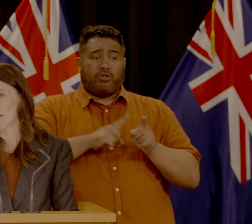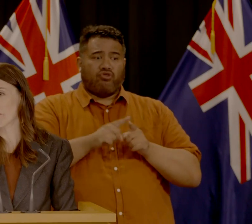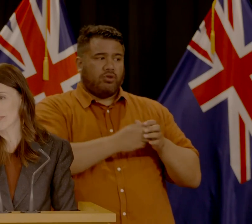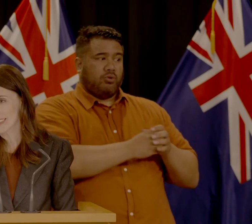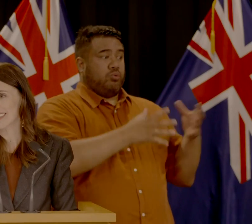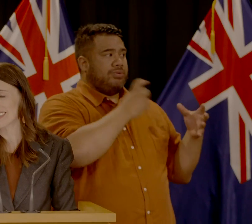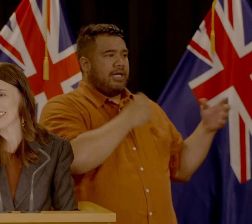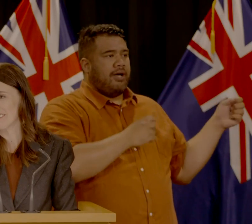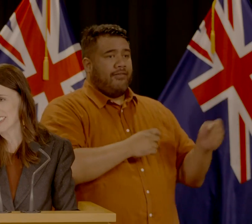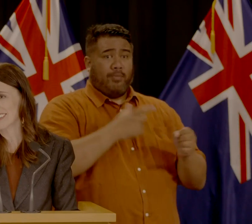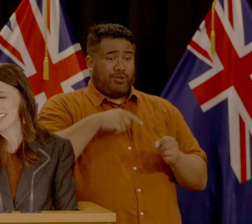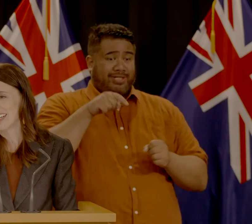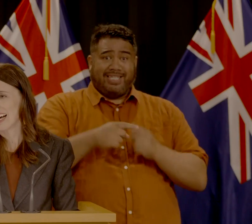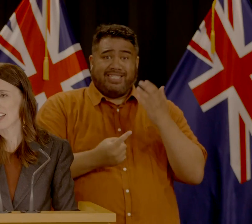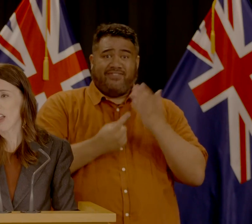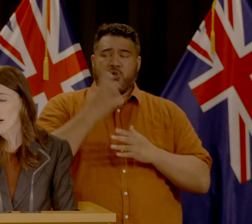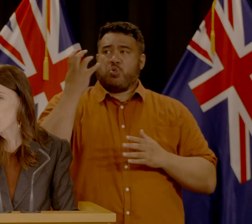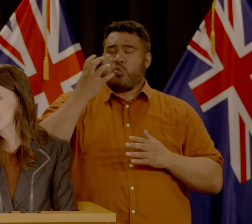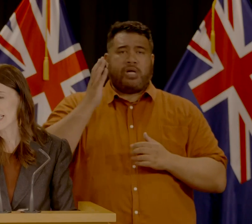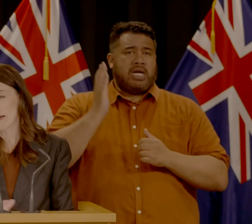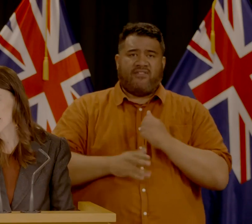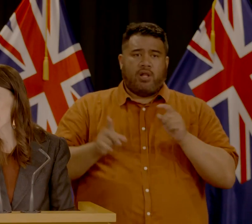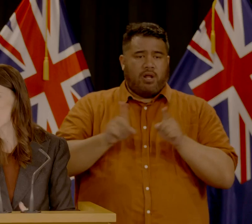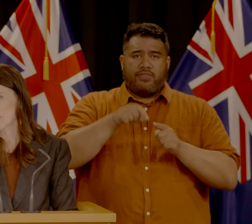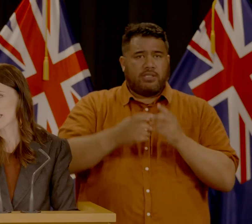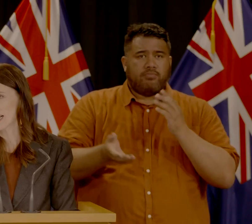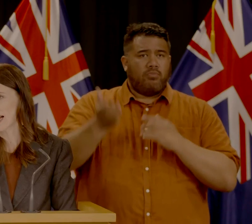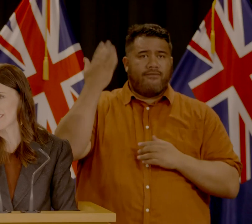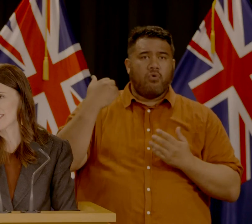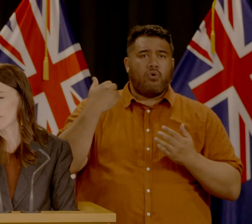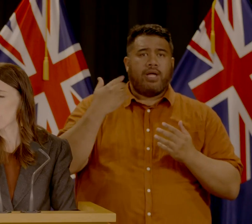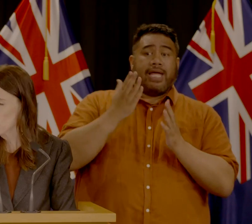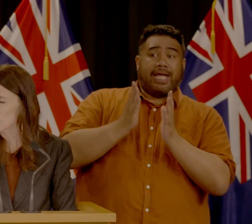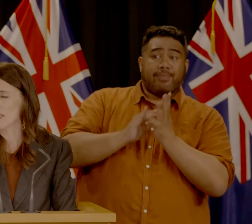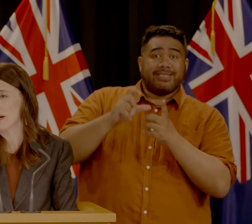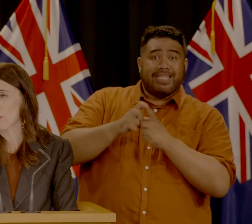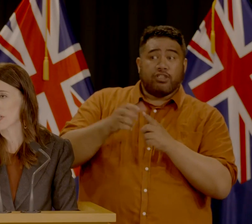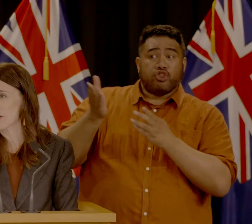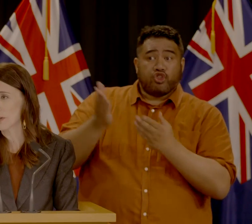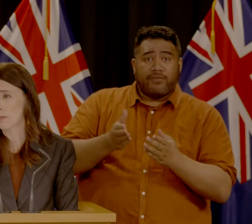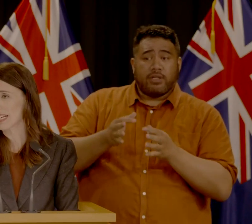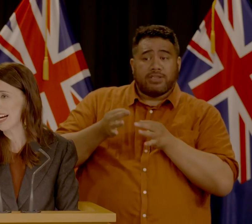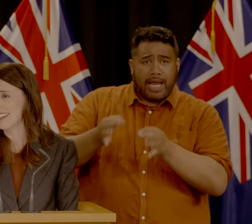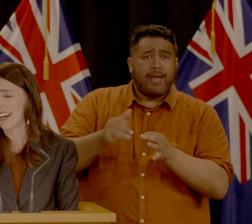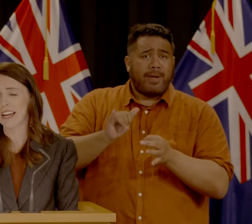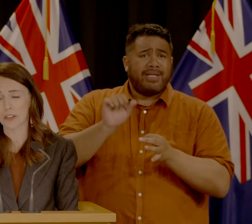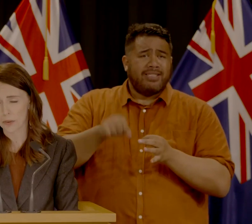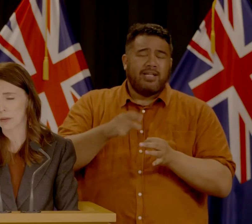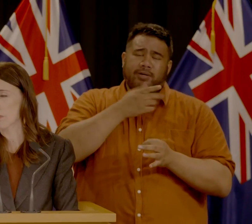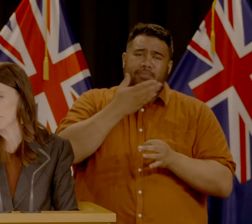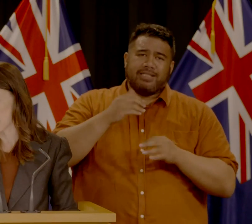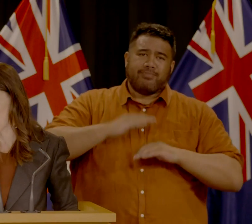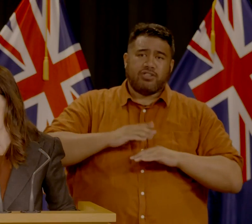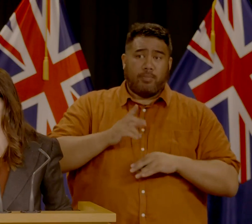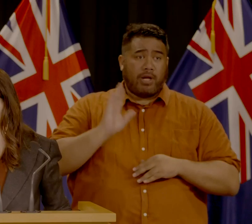this unprecedented event. Likewise, MSD services and others, but all of them are working incredibly hard and are